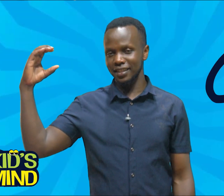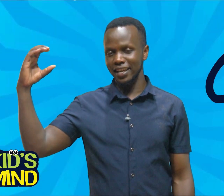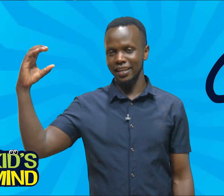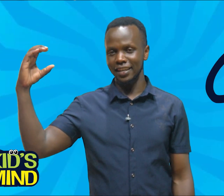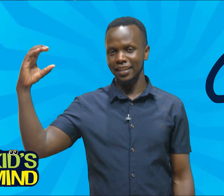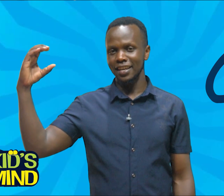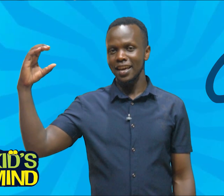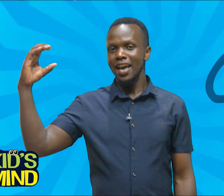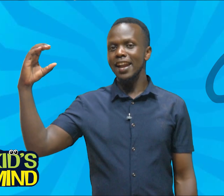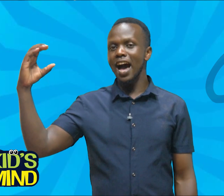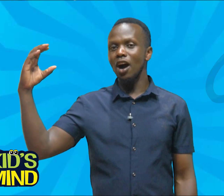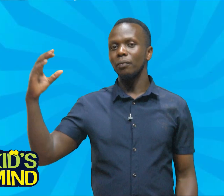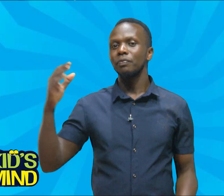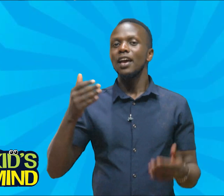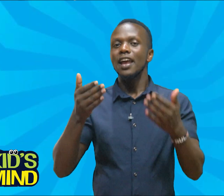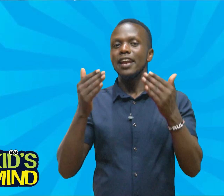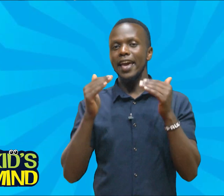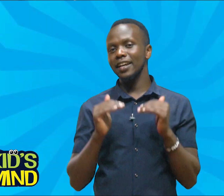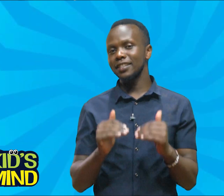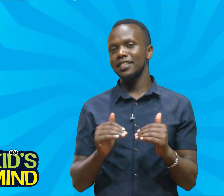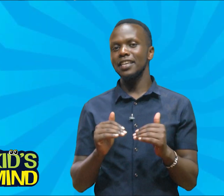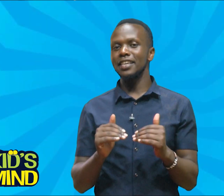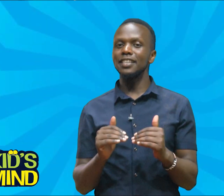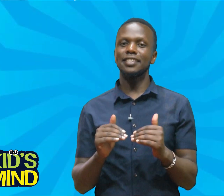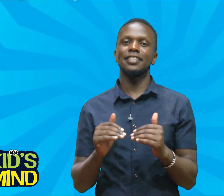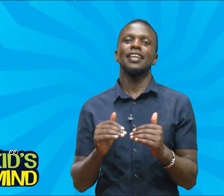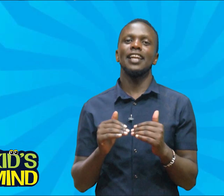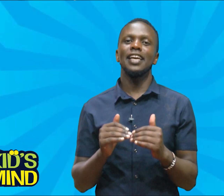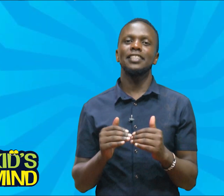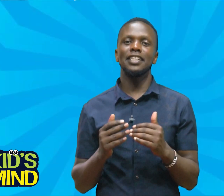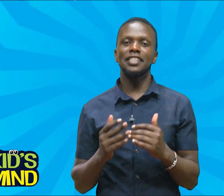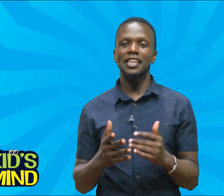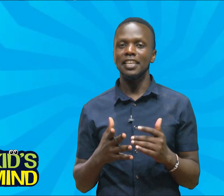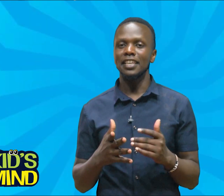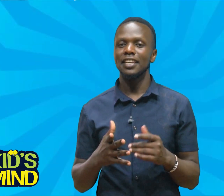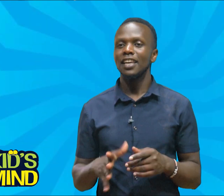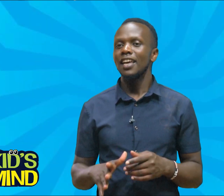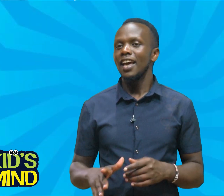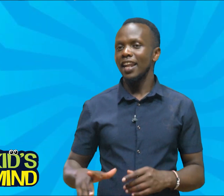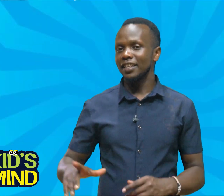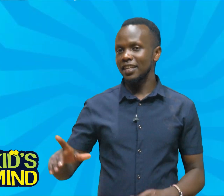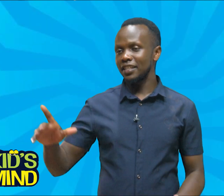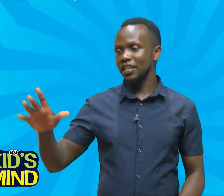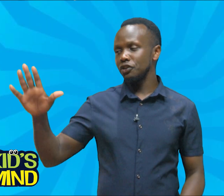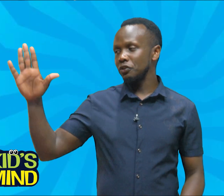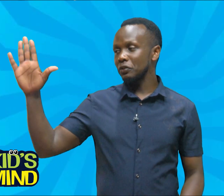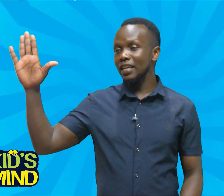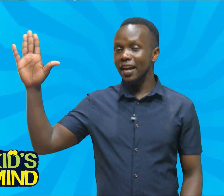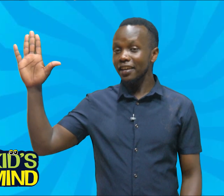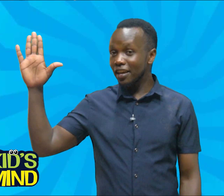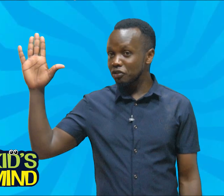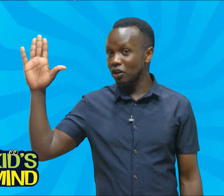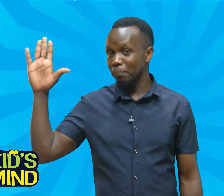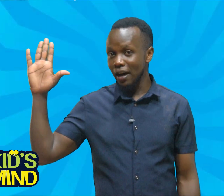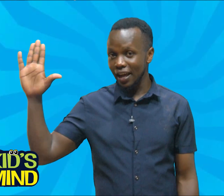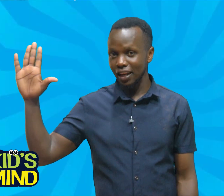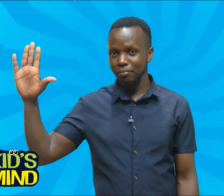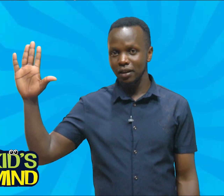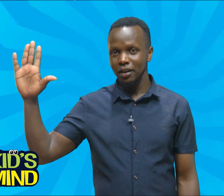C. Now, next is letter D. Letter D, you use again your palm,